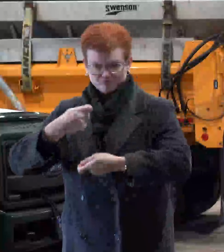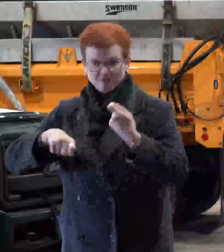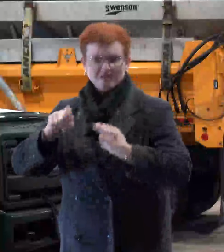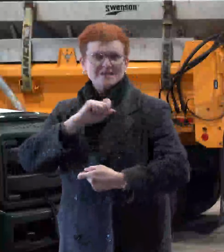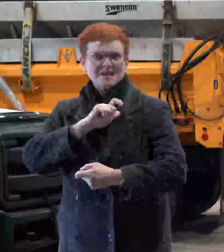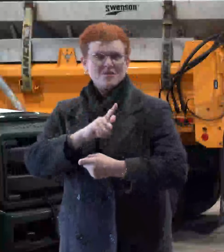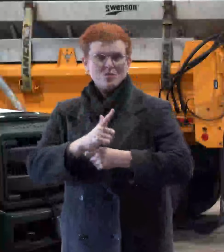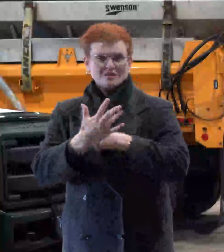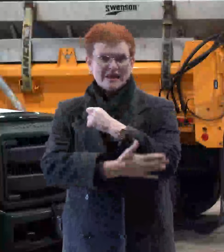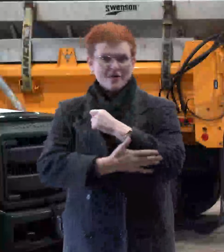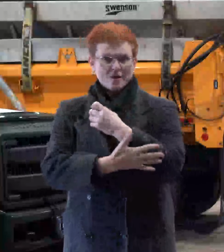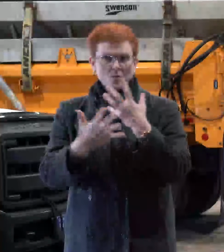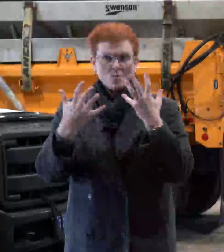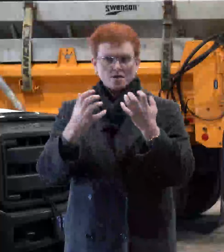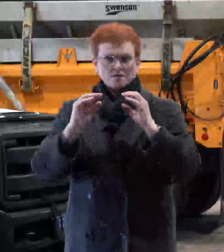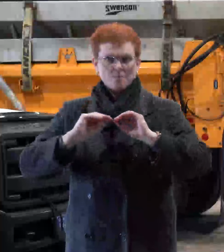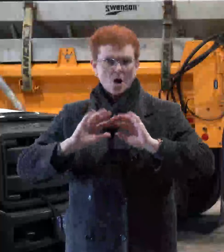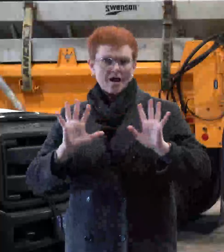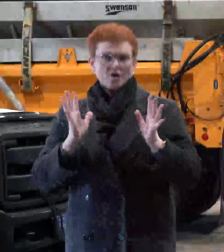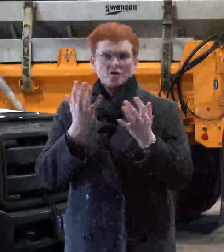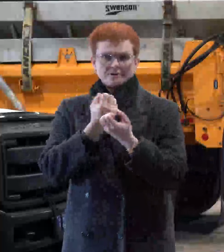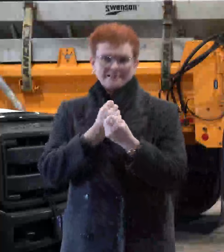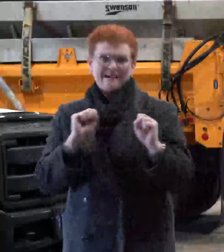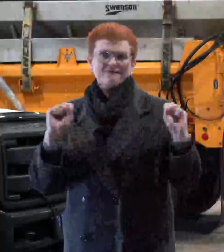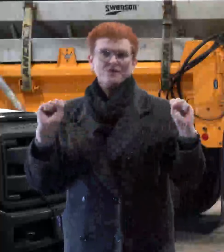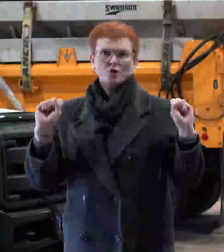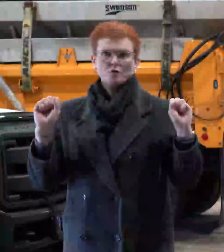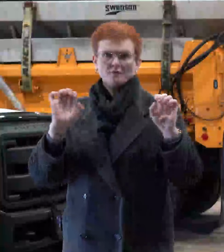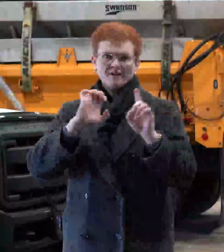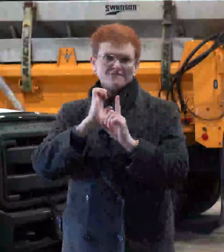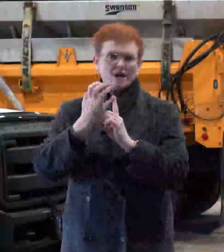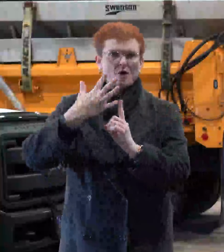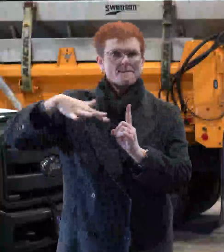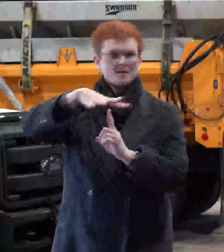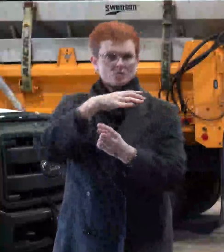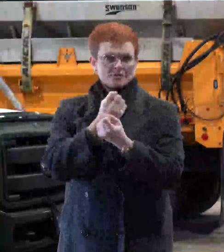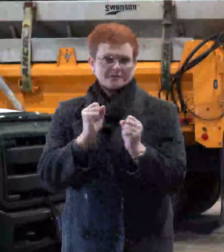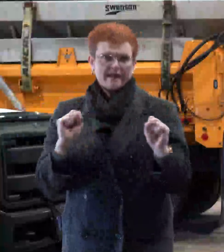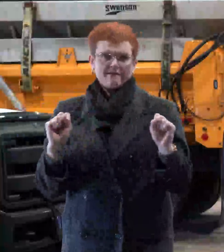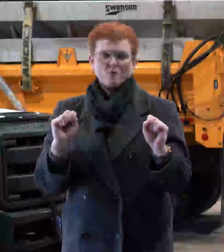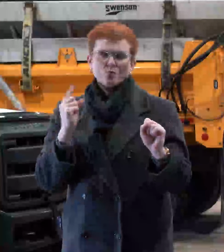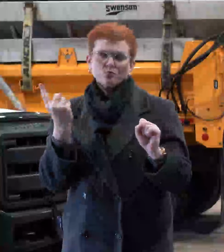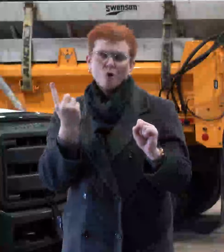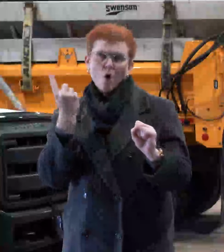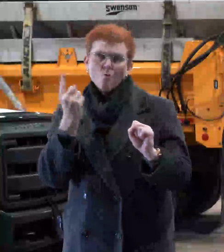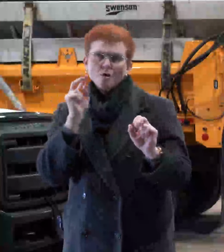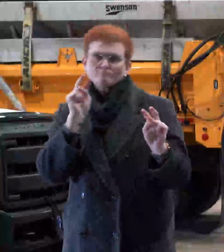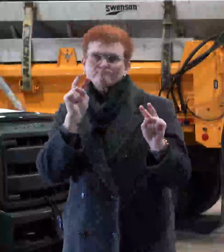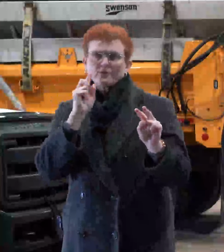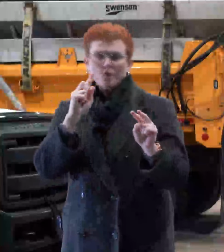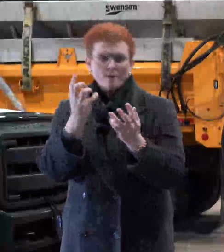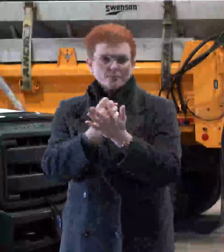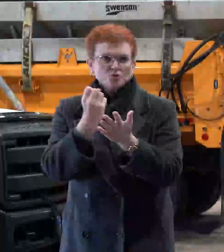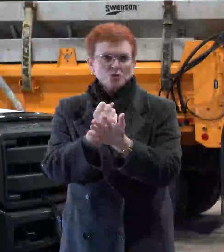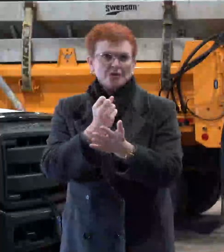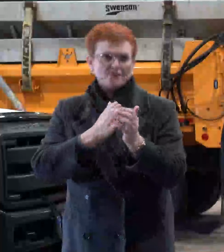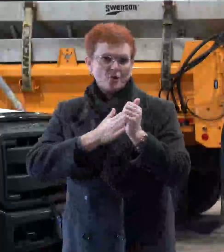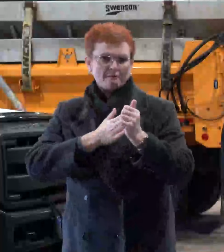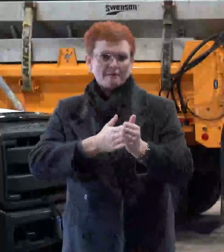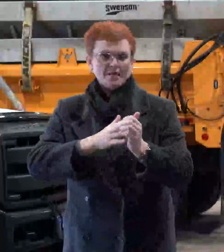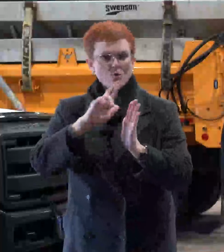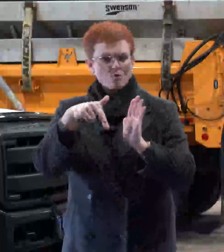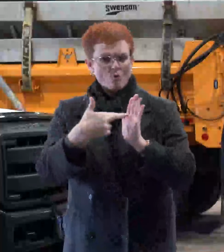a brighter, safer, and greener future. And my administration is always looking for opportunities to take the leading role in